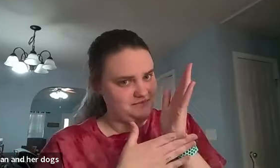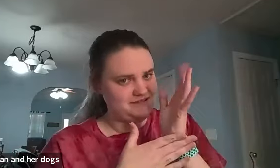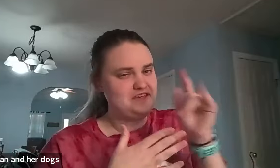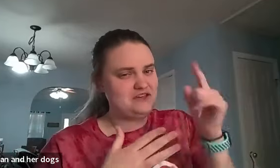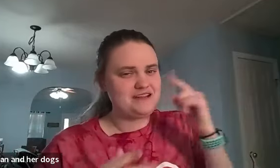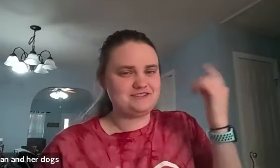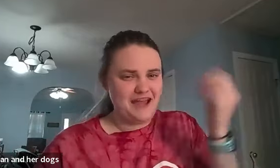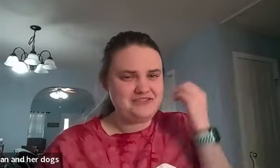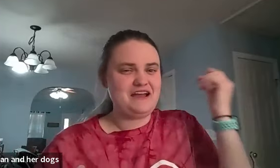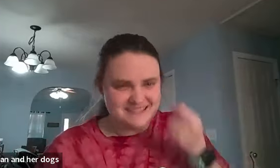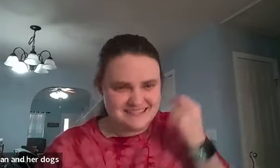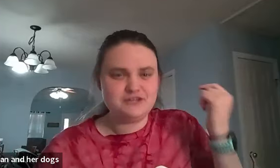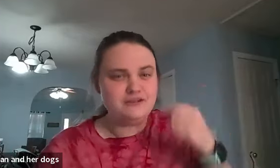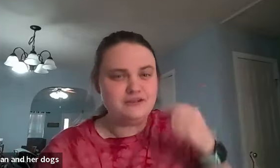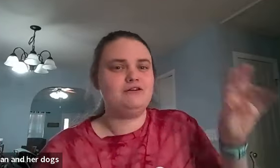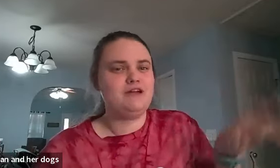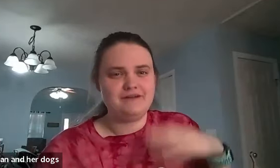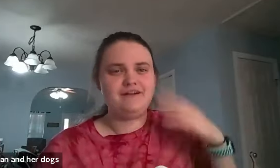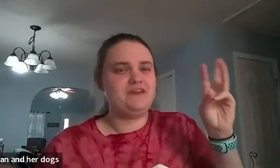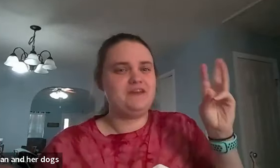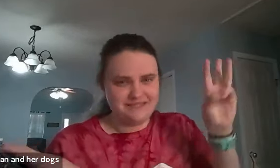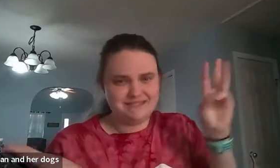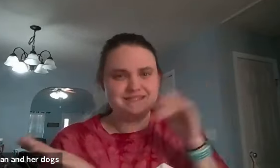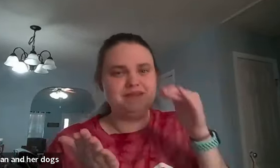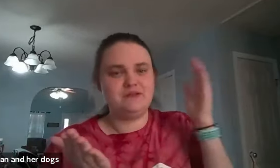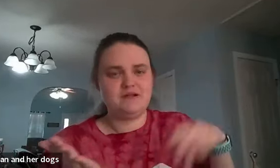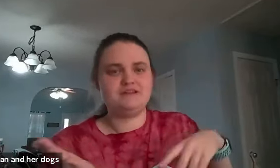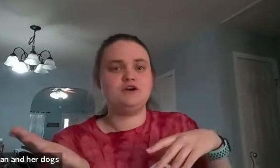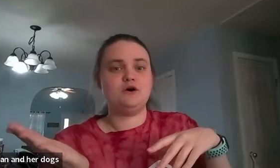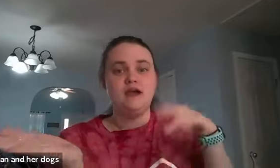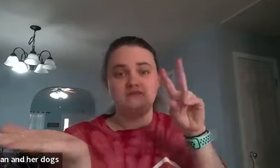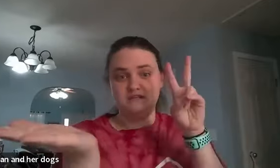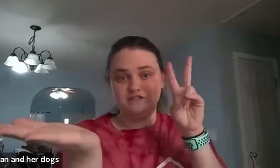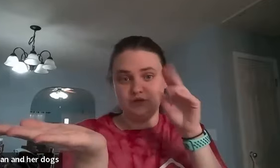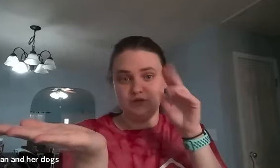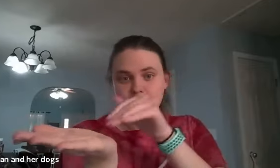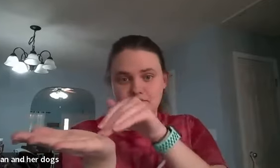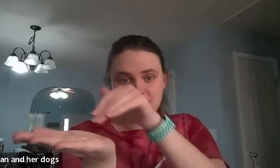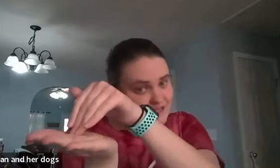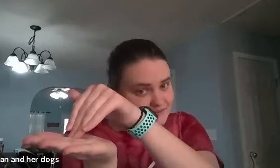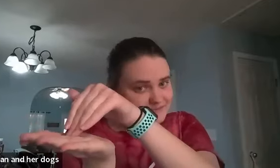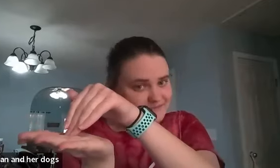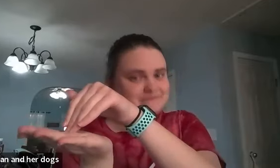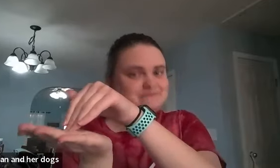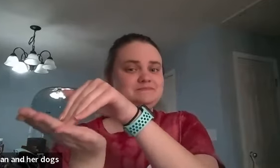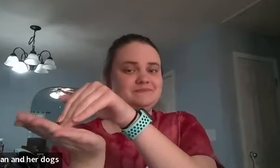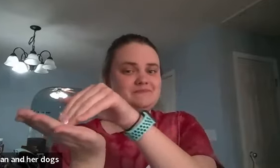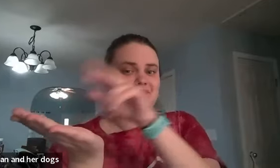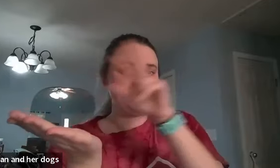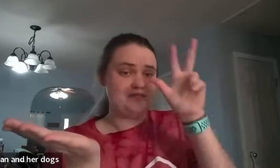Cause I think you guys are, I think I can see y'all are like, okay, well, I caught the hang of it. 6 million, blah, blah, blah. So we have then 2 million,